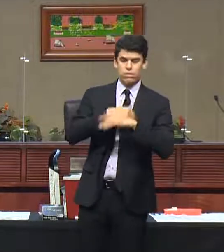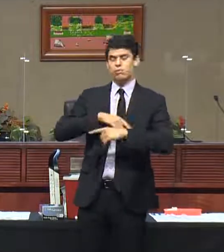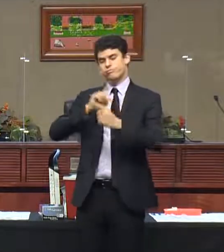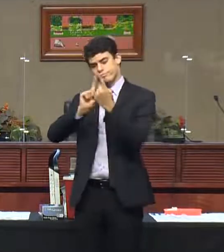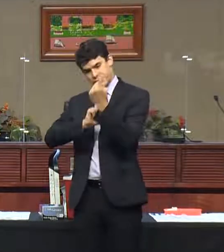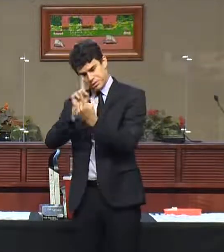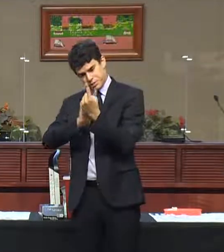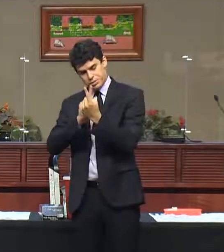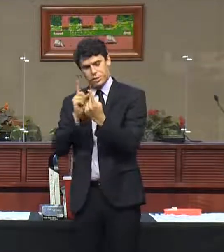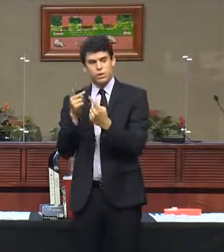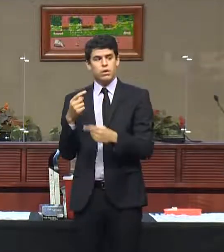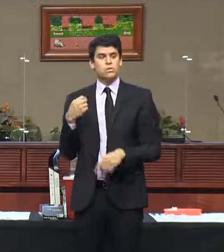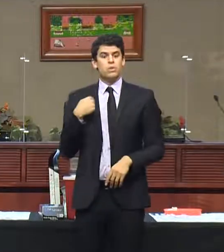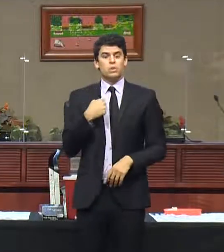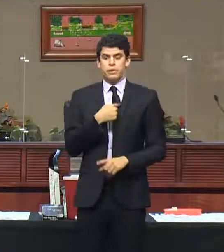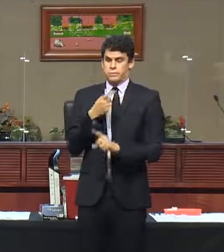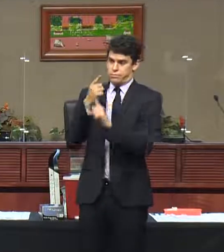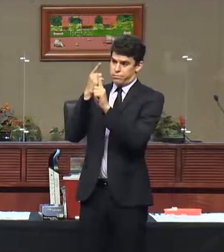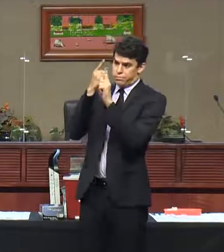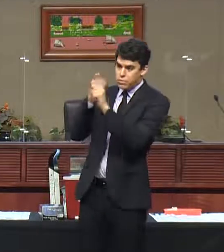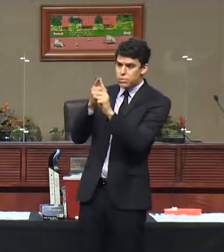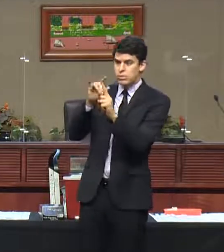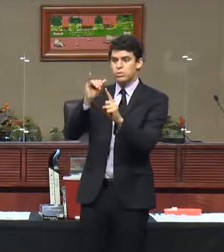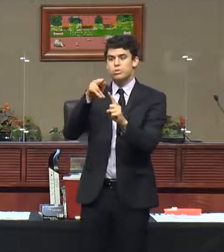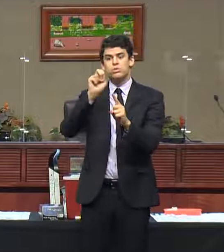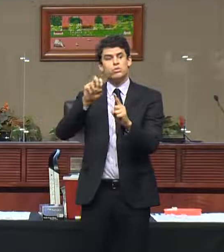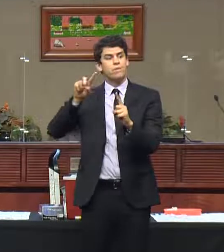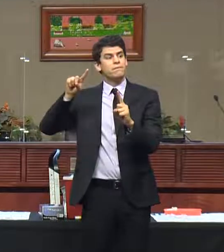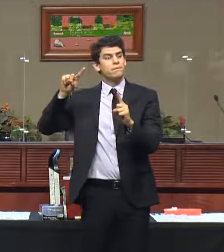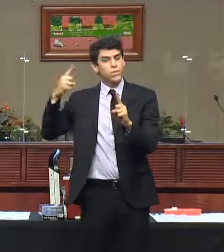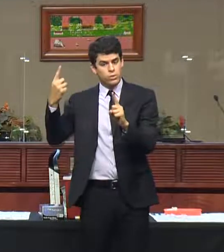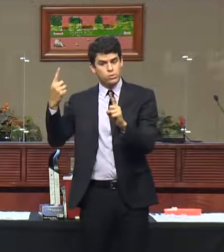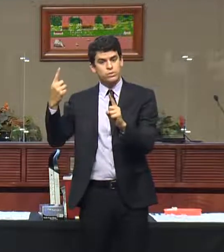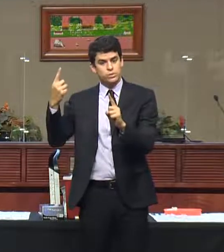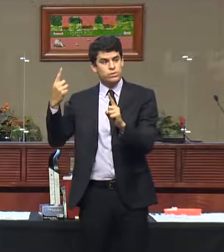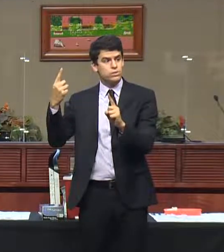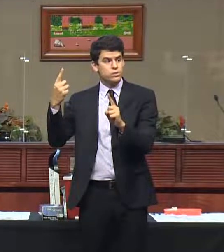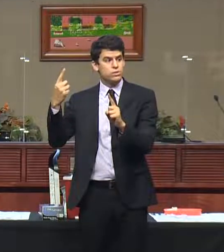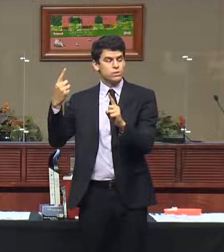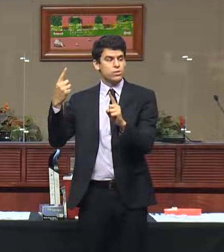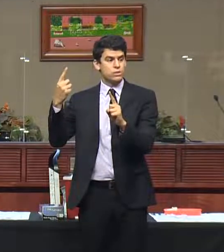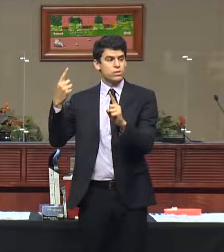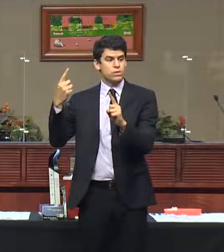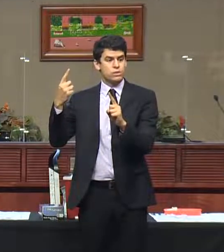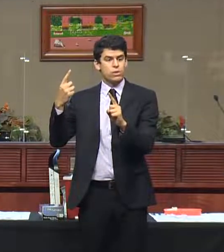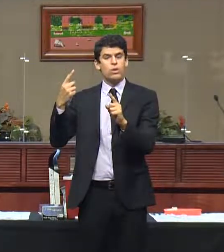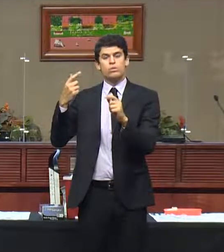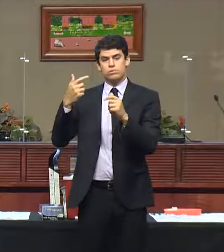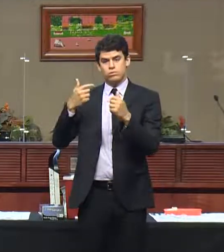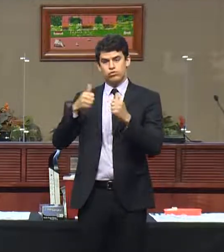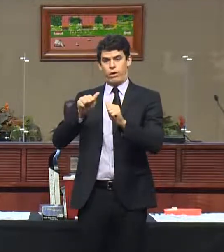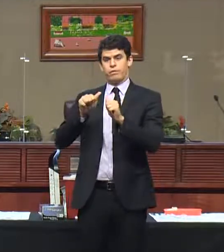So we are targeting June 1st to go to what we're calling our phase